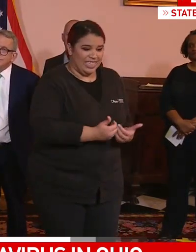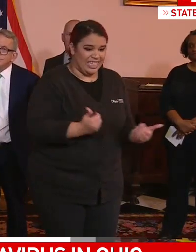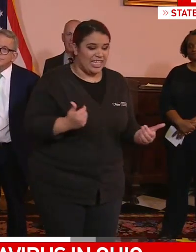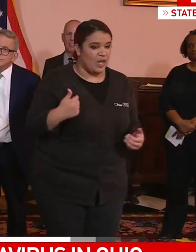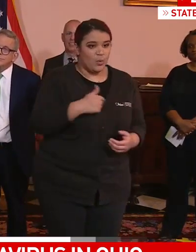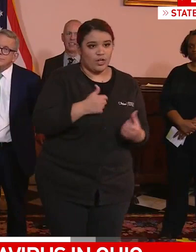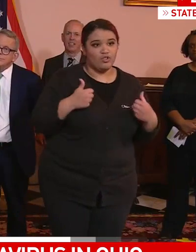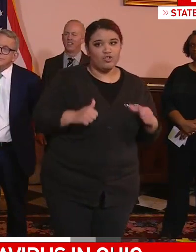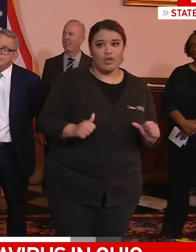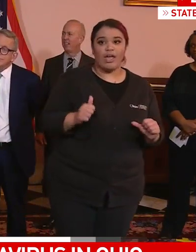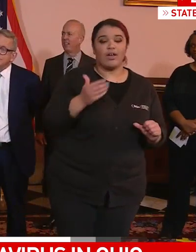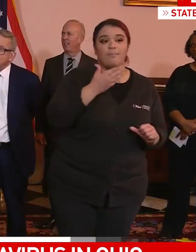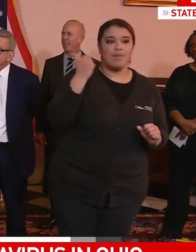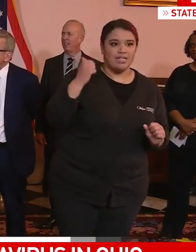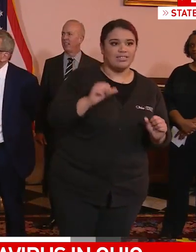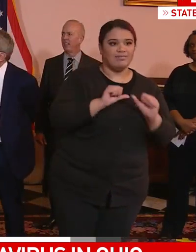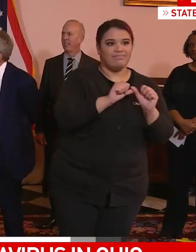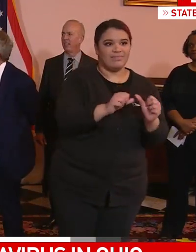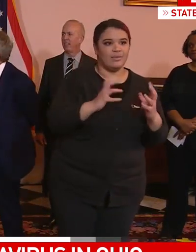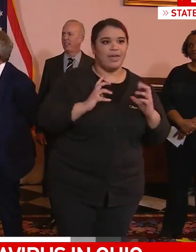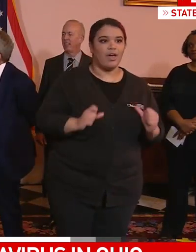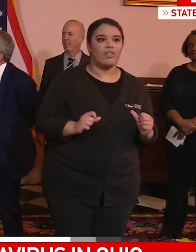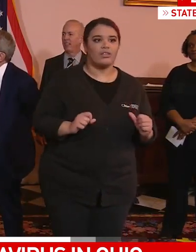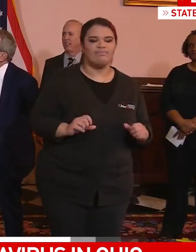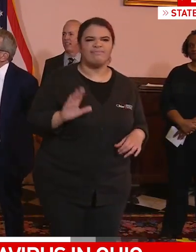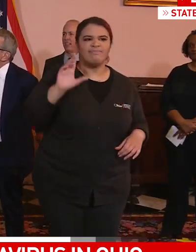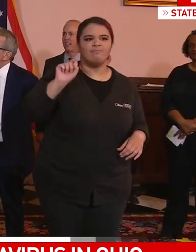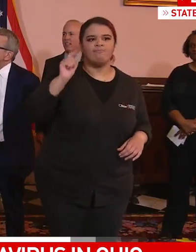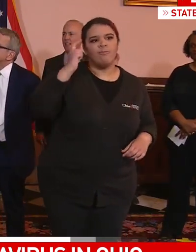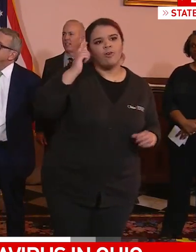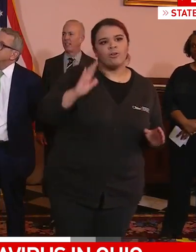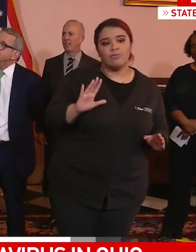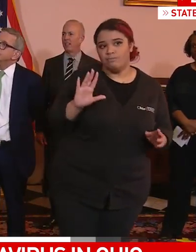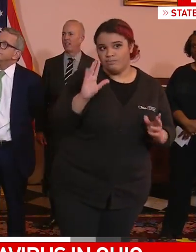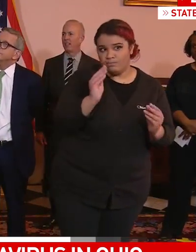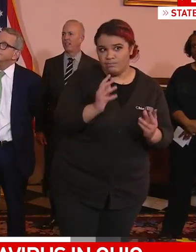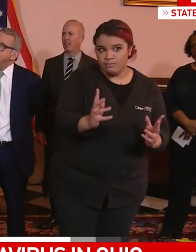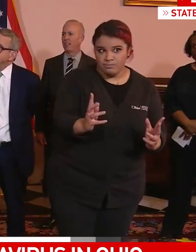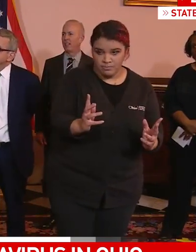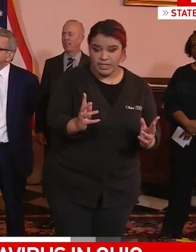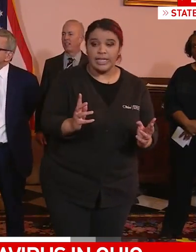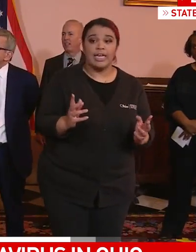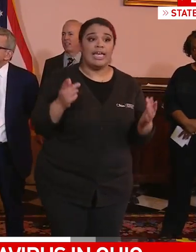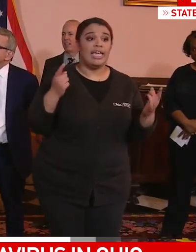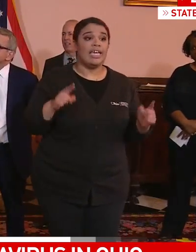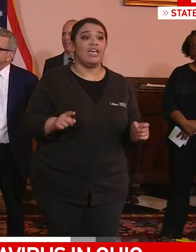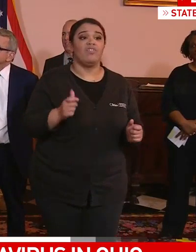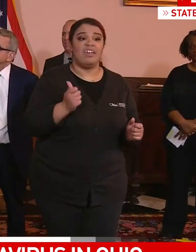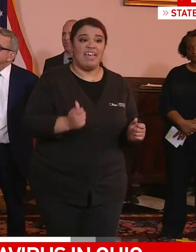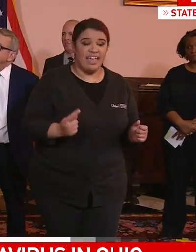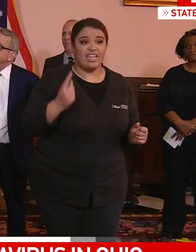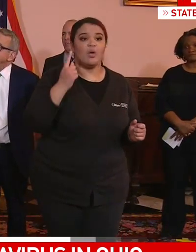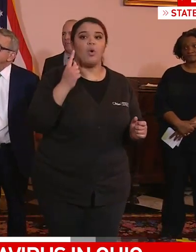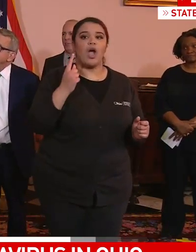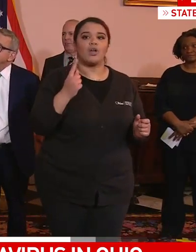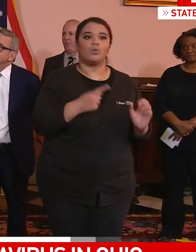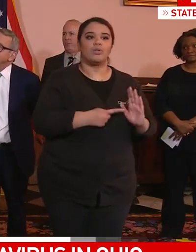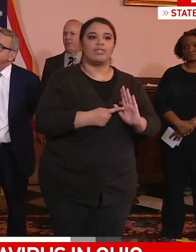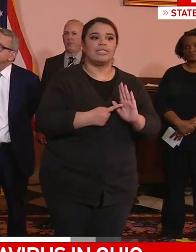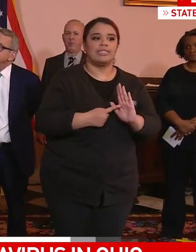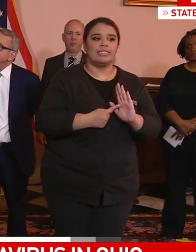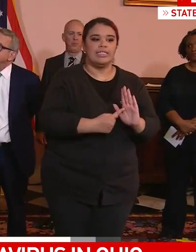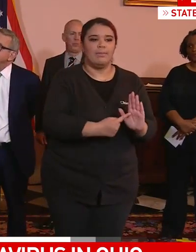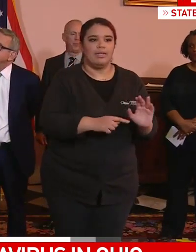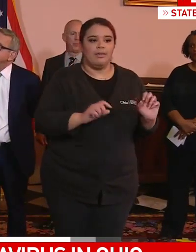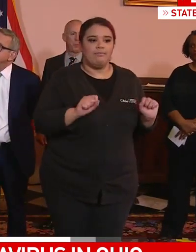to stay healthy. But let me add that if at any moment any one of us exhibited any signs, we would